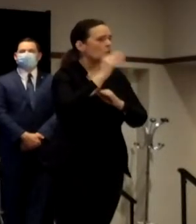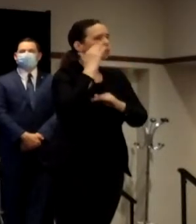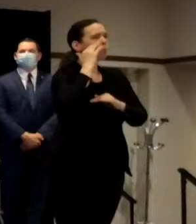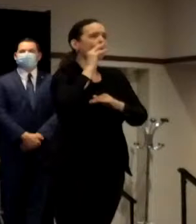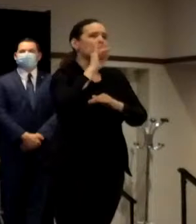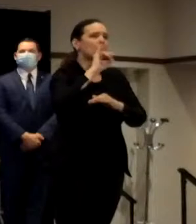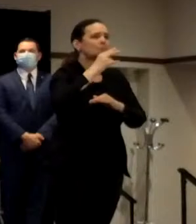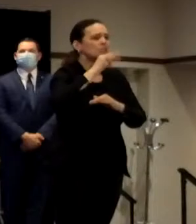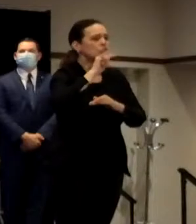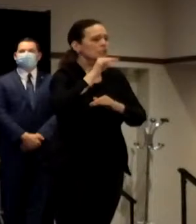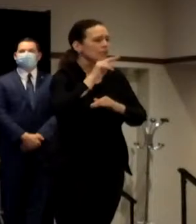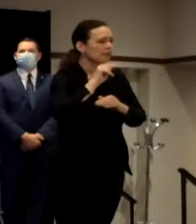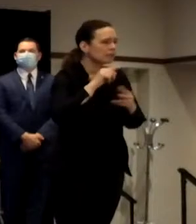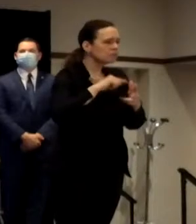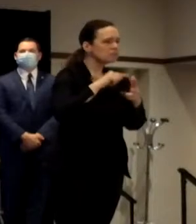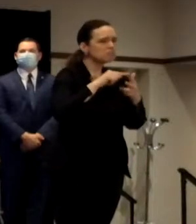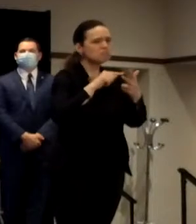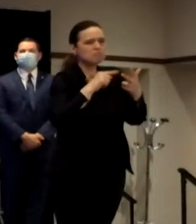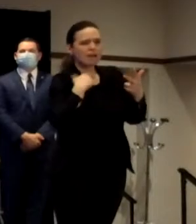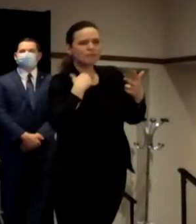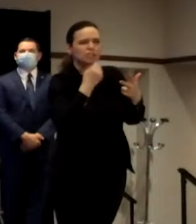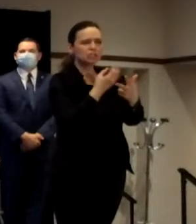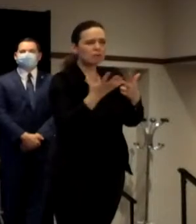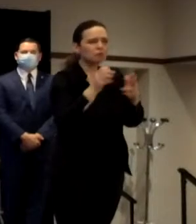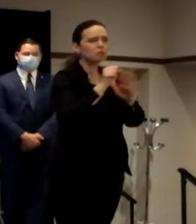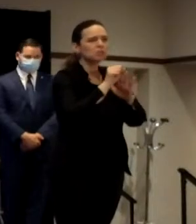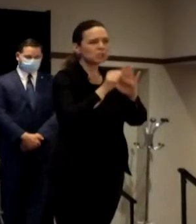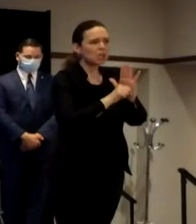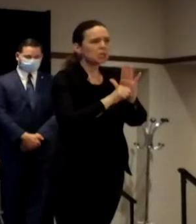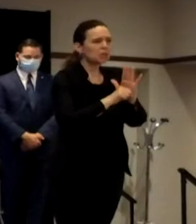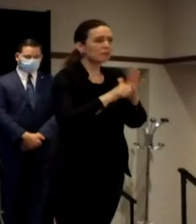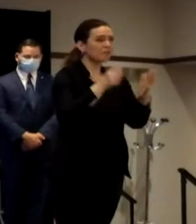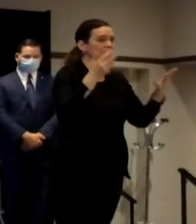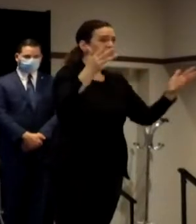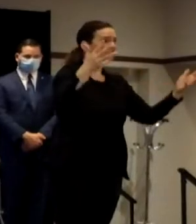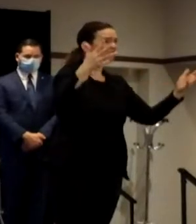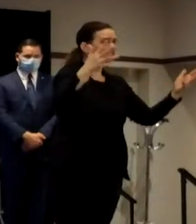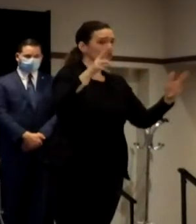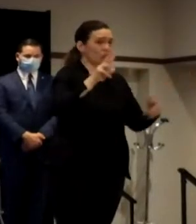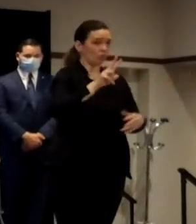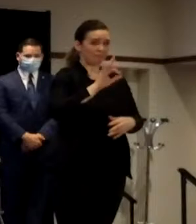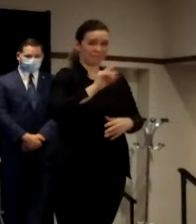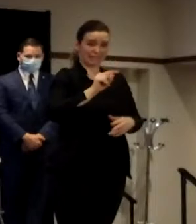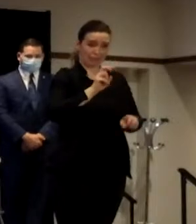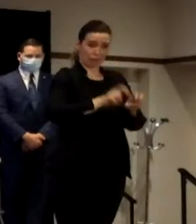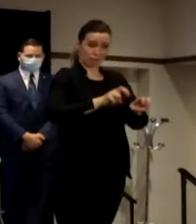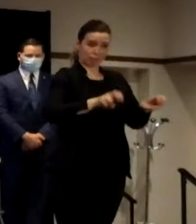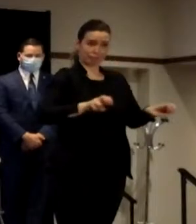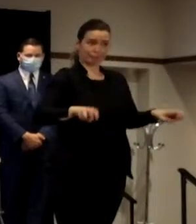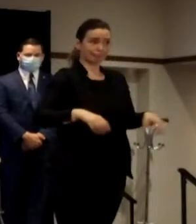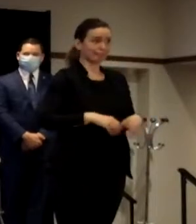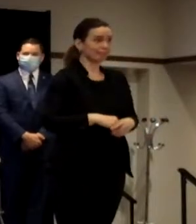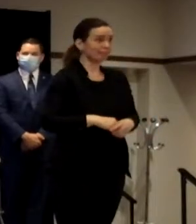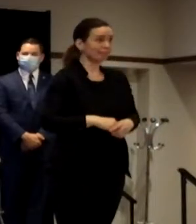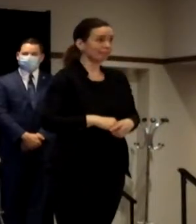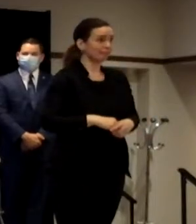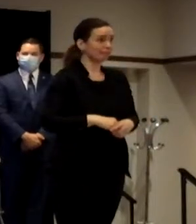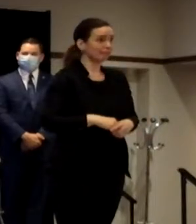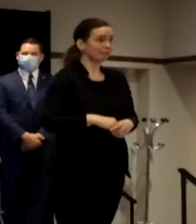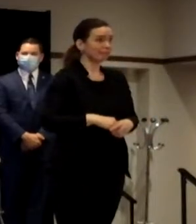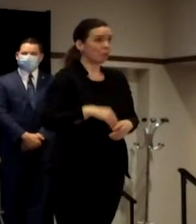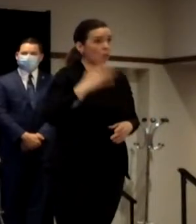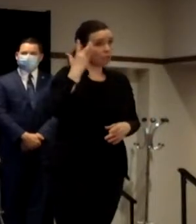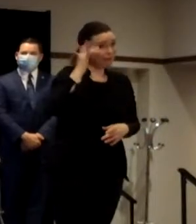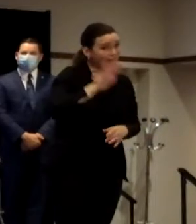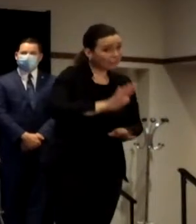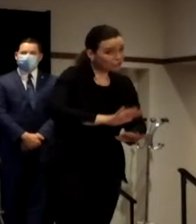are places which started to implement those based on what is the transmission is happening. And I'm hoping CDC